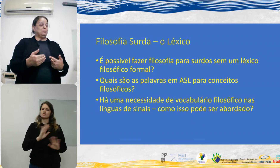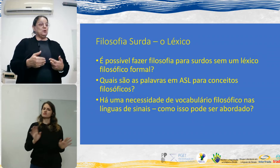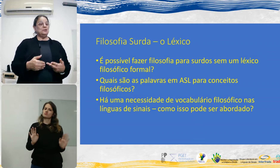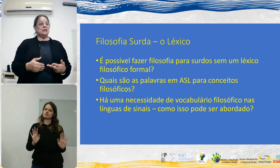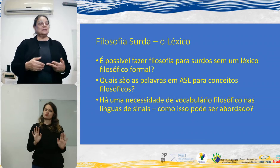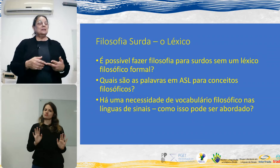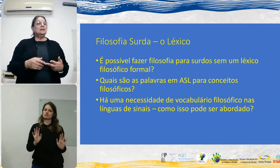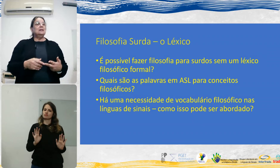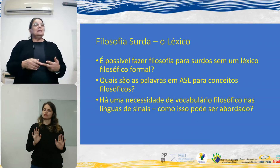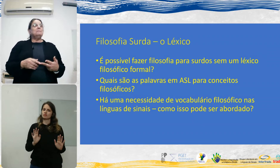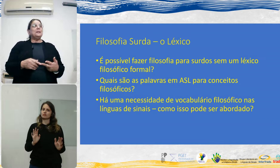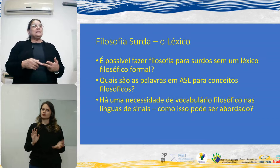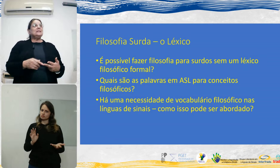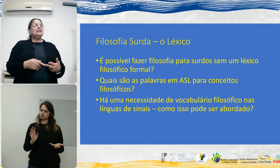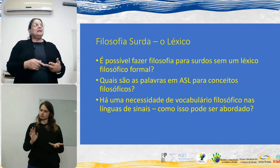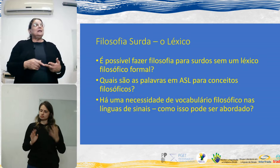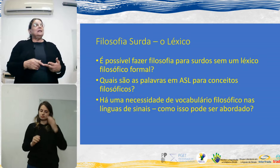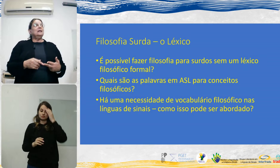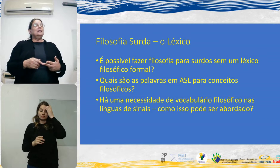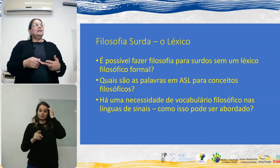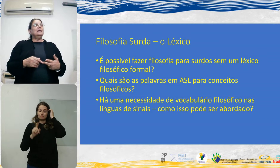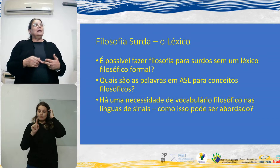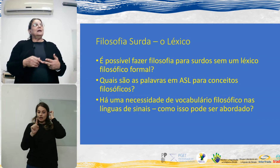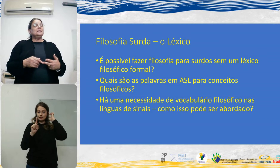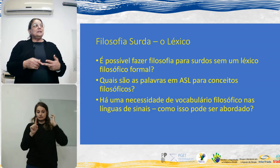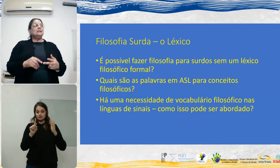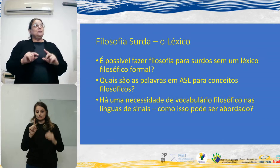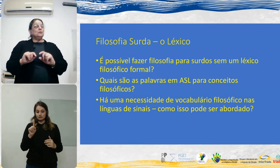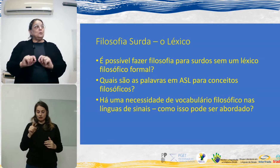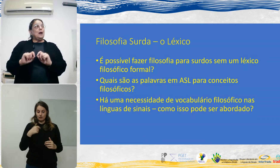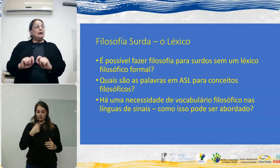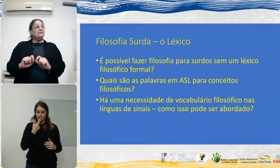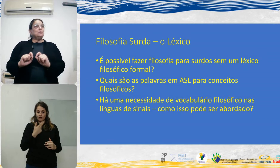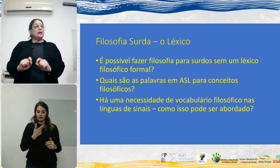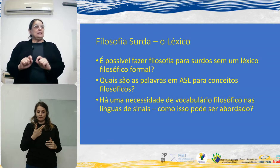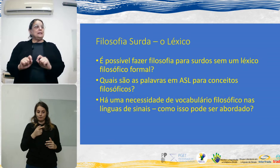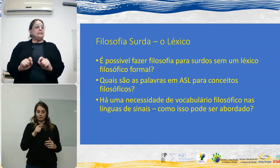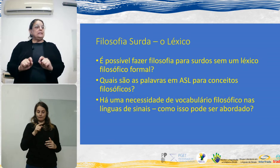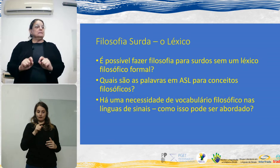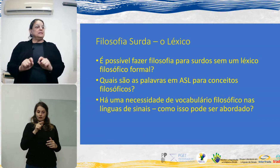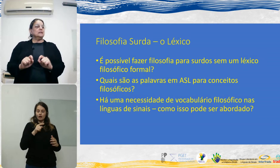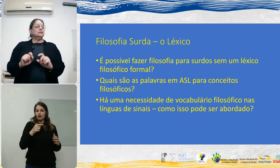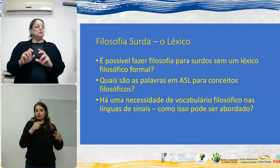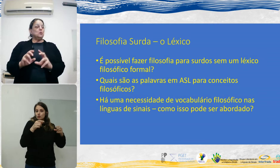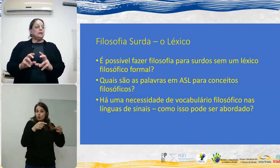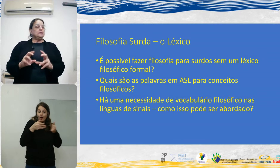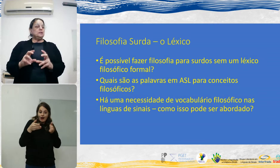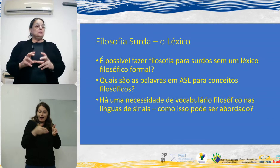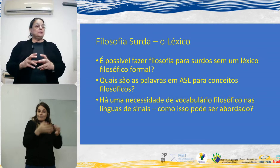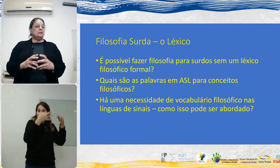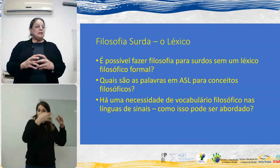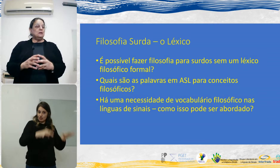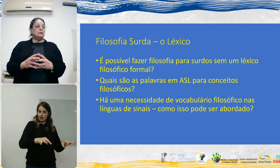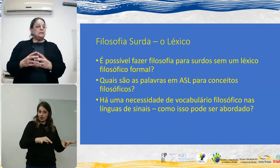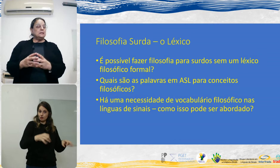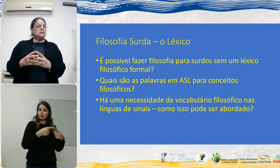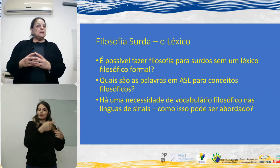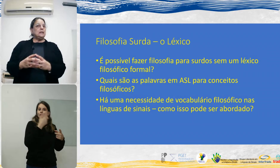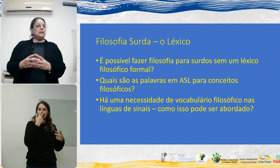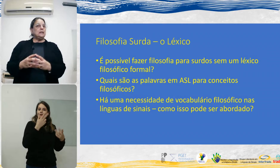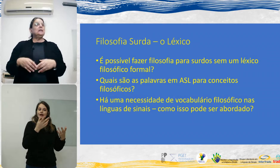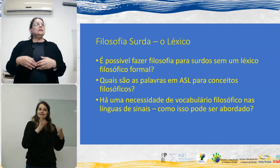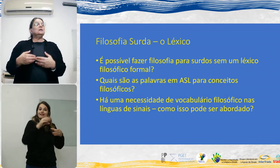this project. But I said, you have the right idea, because you want to somehow in